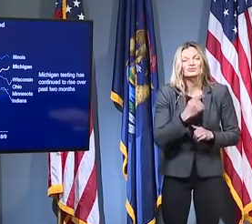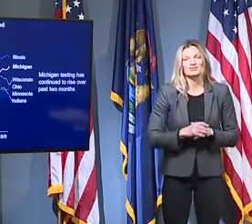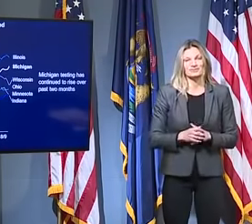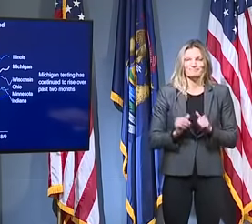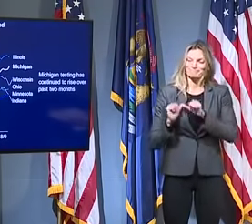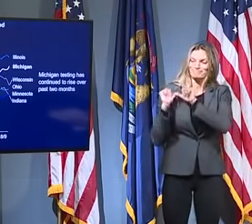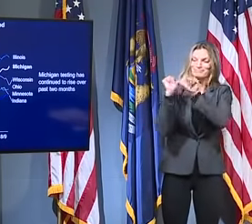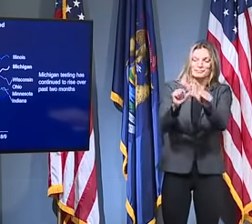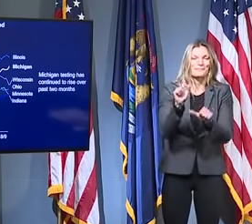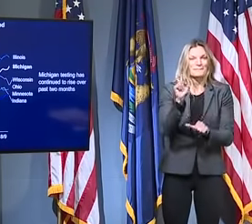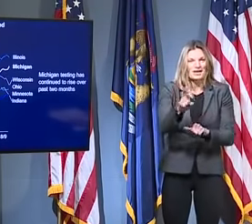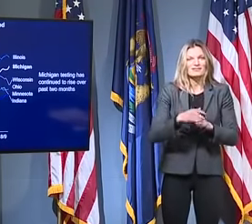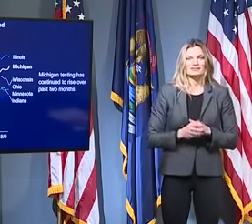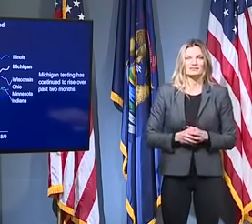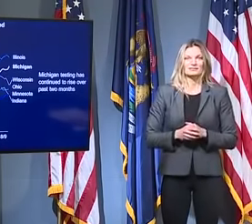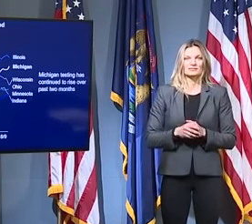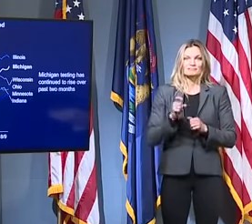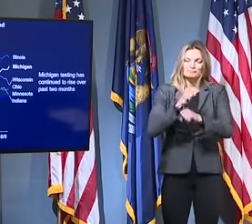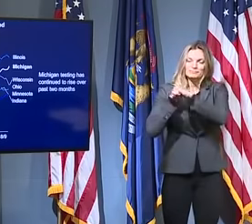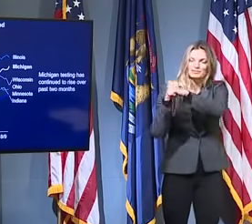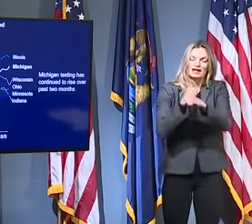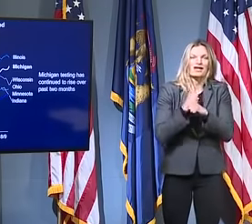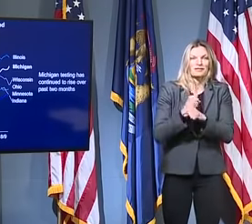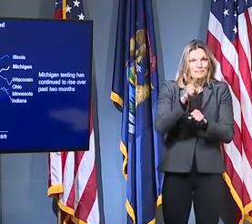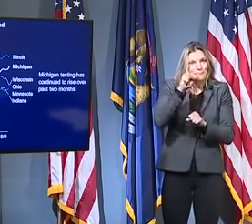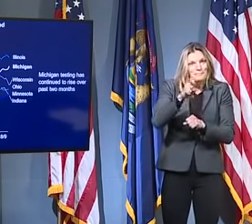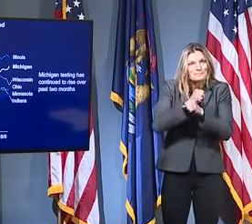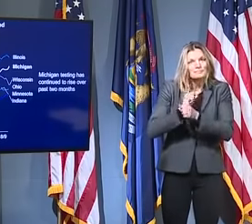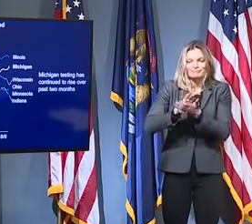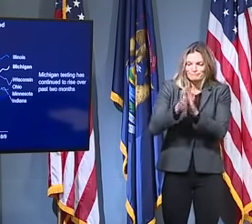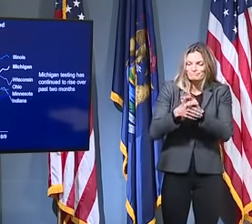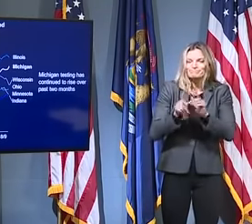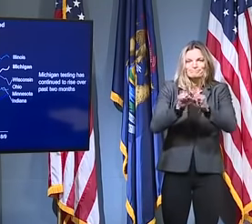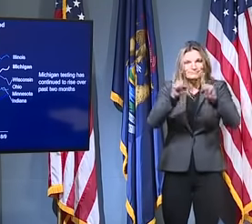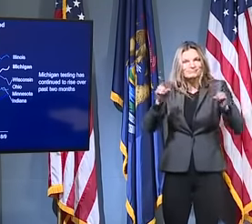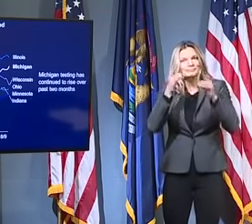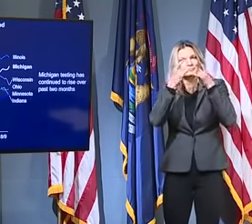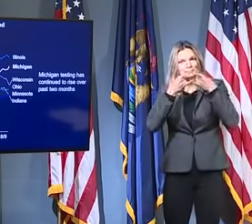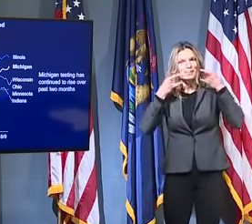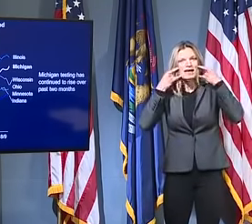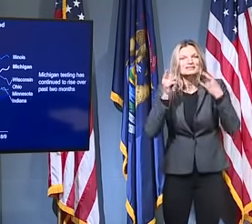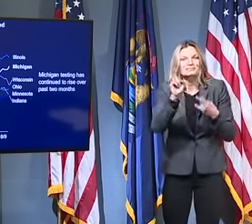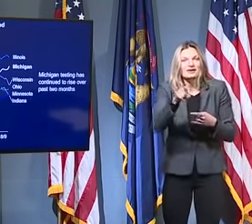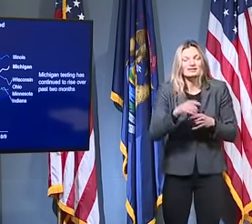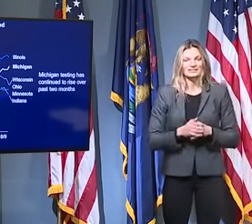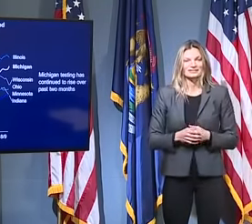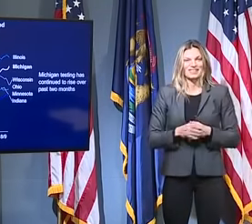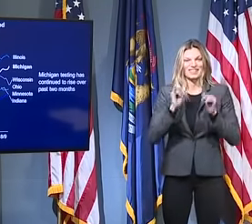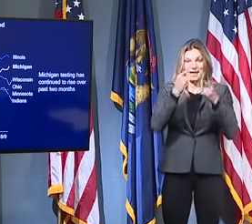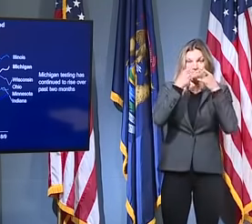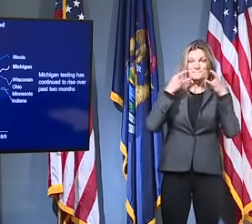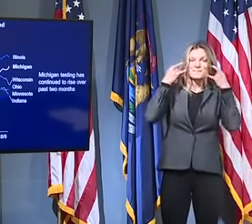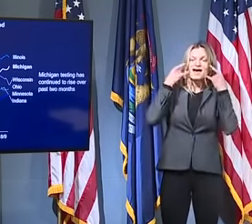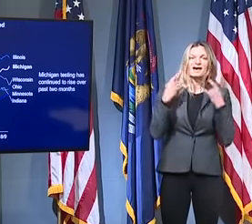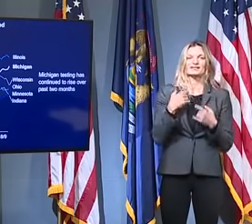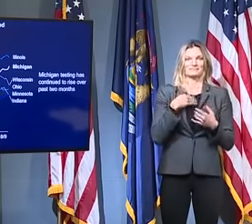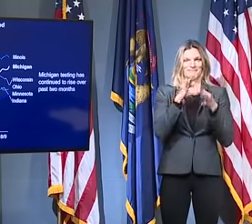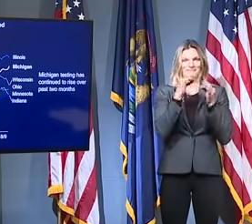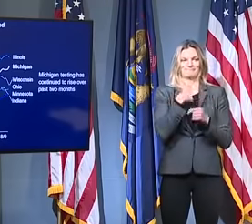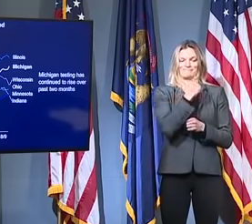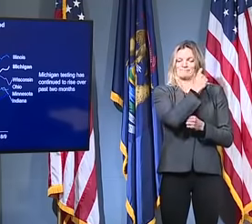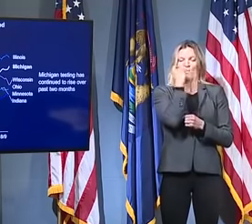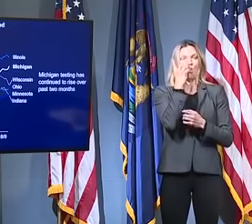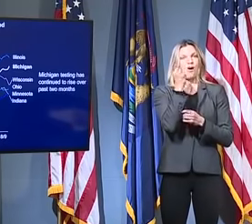seriously, do our part to protect one another, and do what we know works. My mask says, "I wear this for you," and it